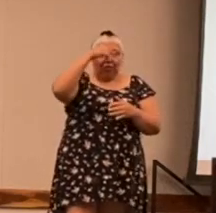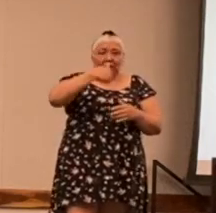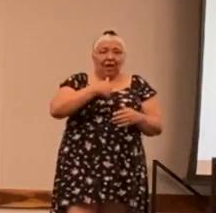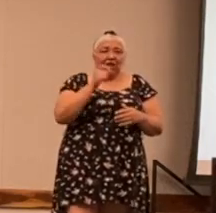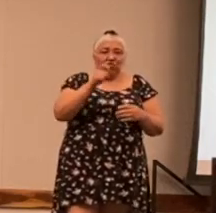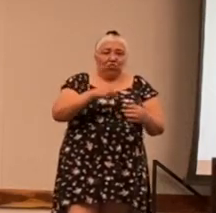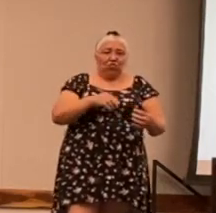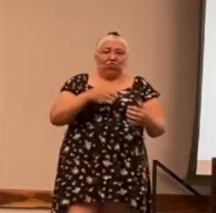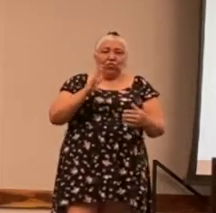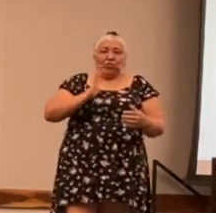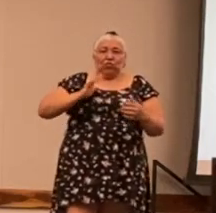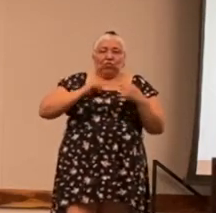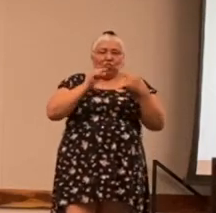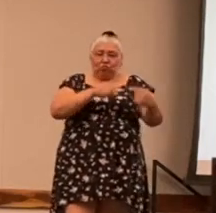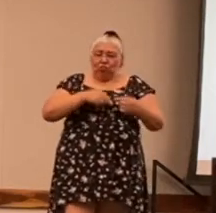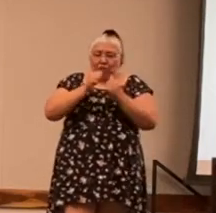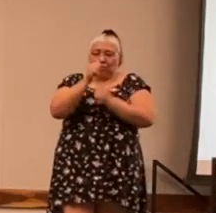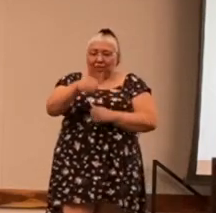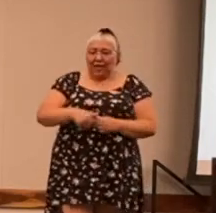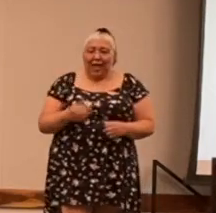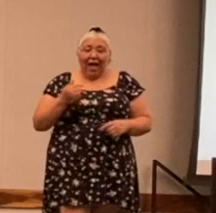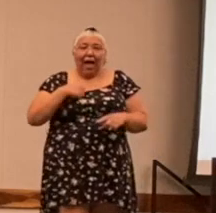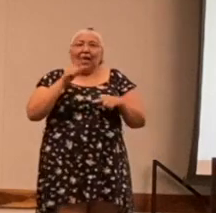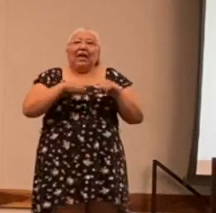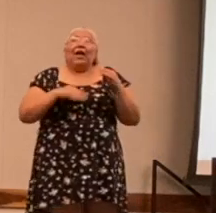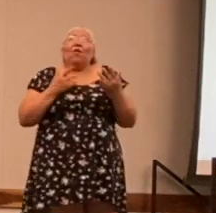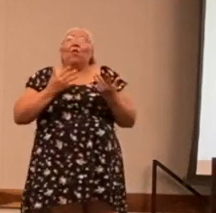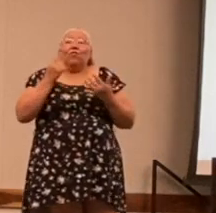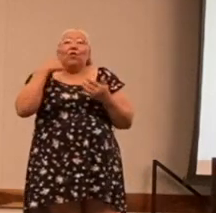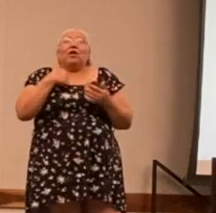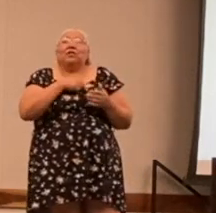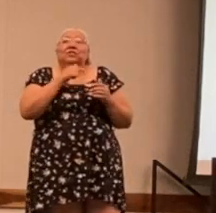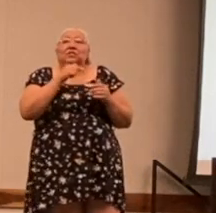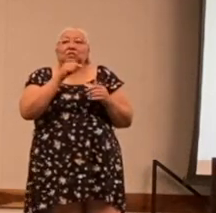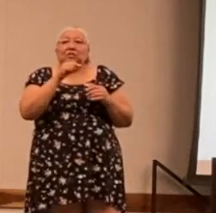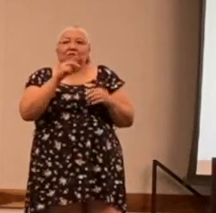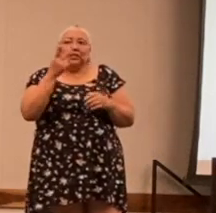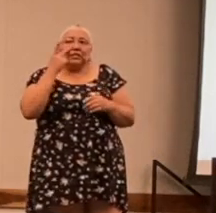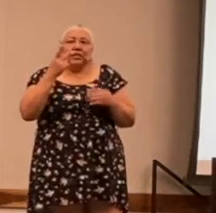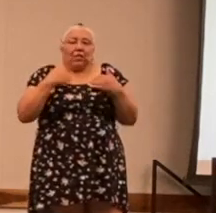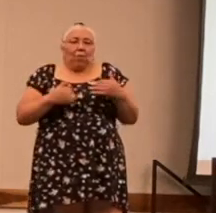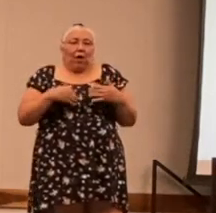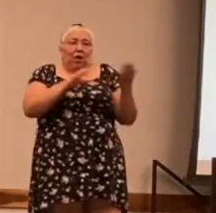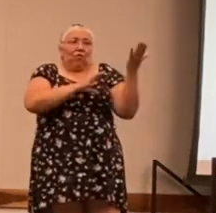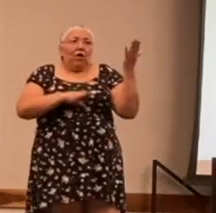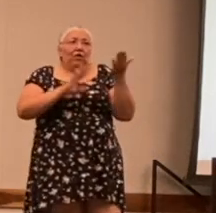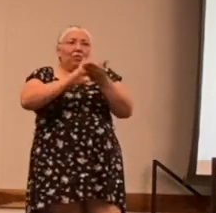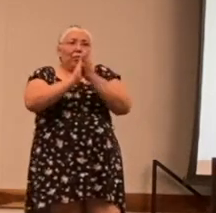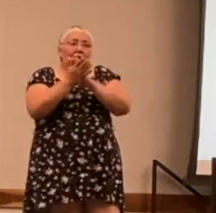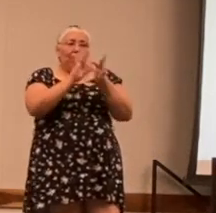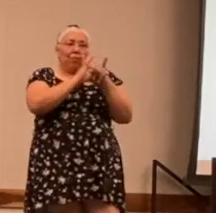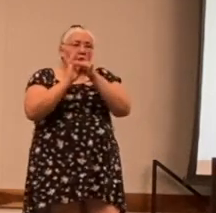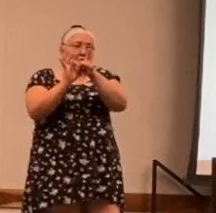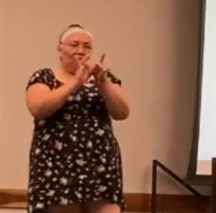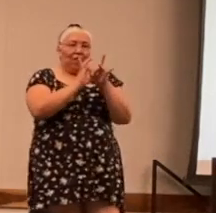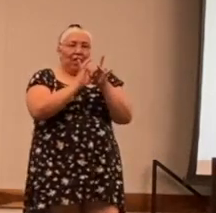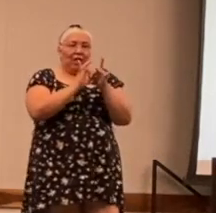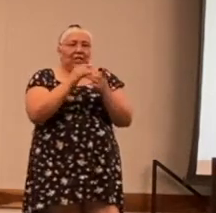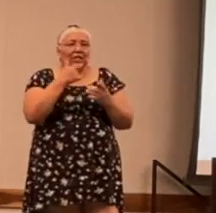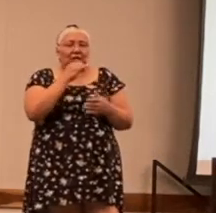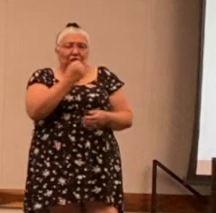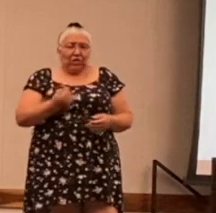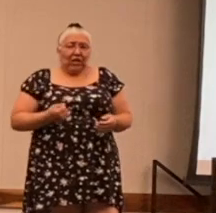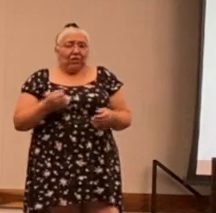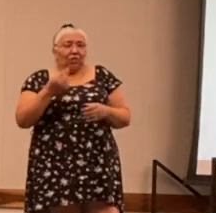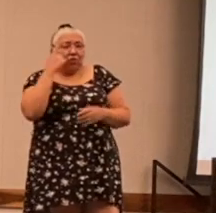this all the time. I always told my dad, I said, I can't wait for us to see the body of Christ become unified. And he says, Jason,